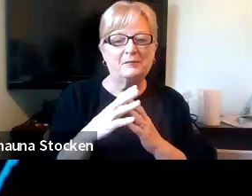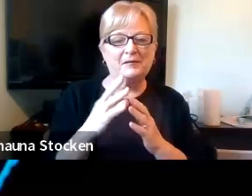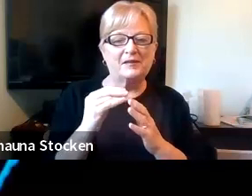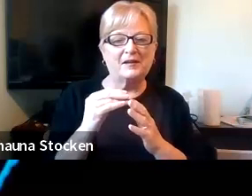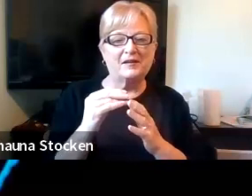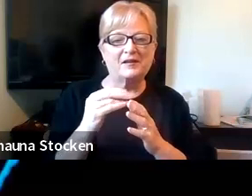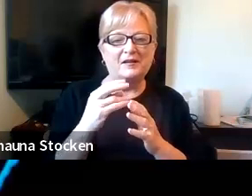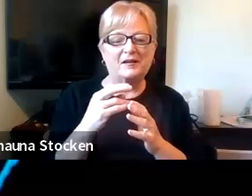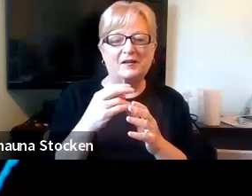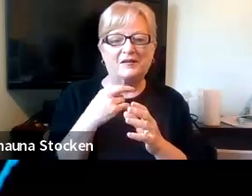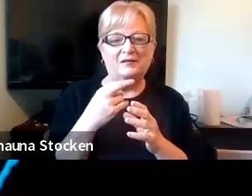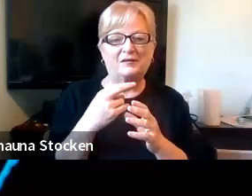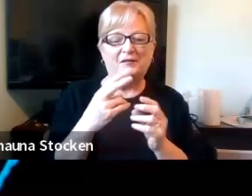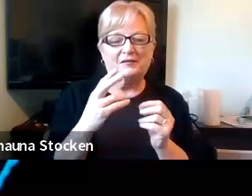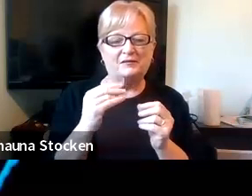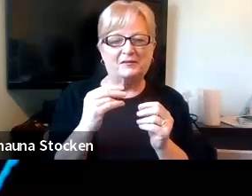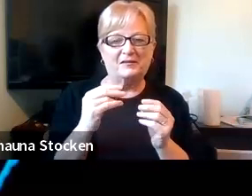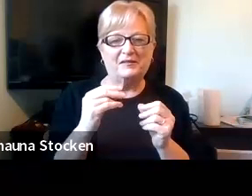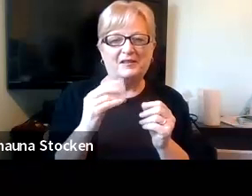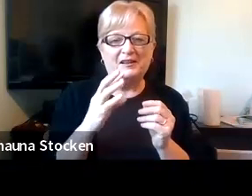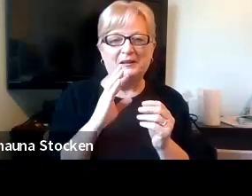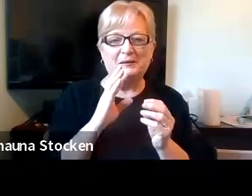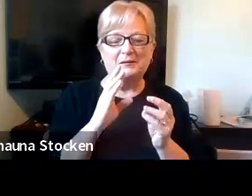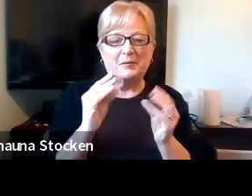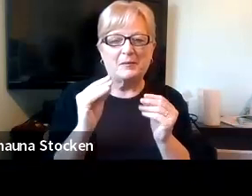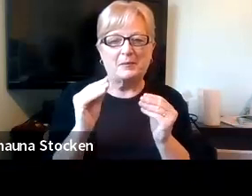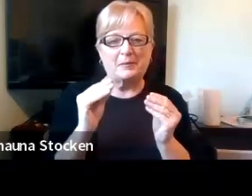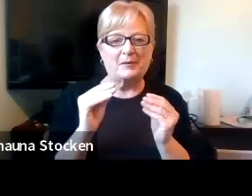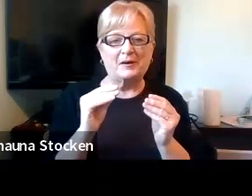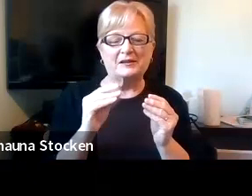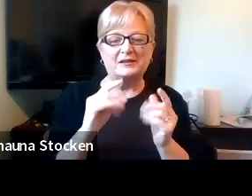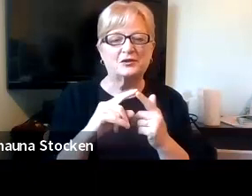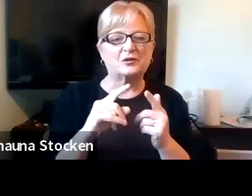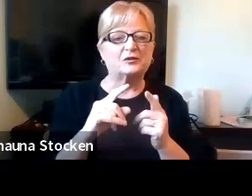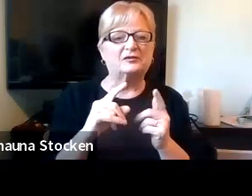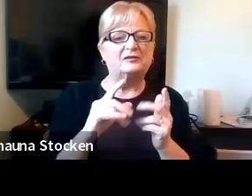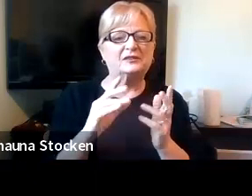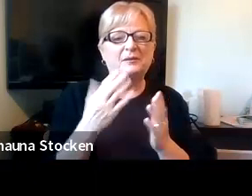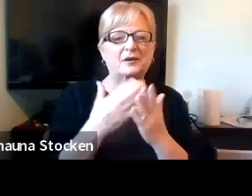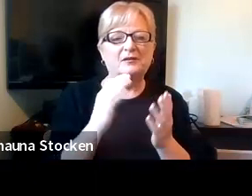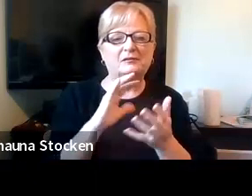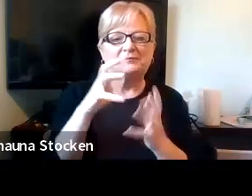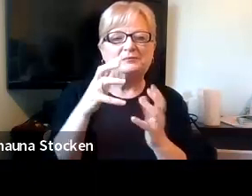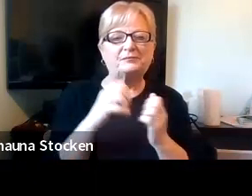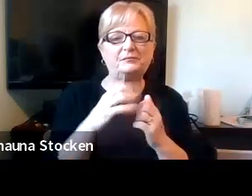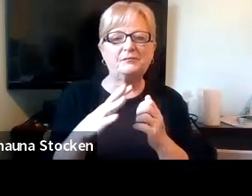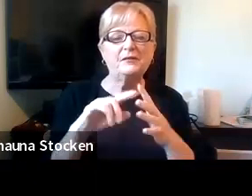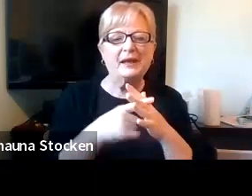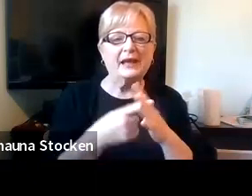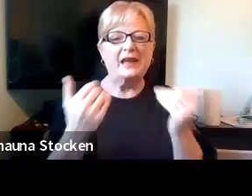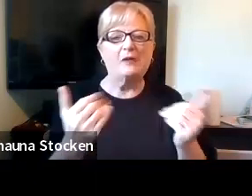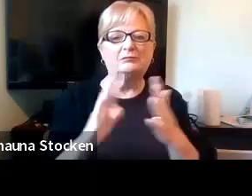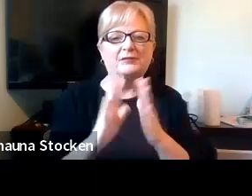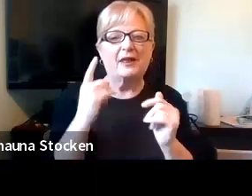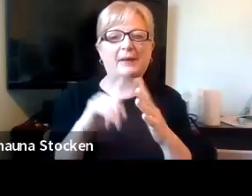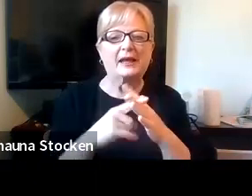June smart oven intelligent cooking or use main region. June smart oven intelligent watch later button. Share button. Play keyboard shortcut K button. Play K. Participants can now see your screen. I'm gonna begin playing the video.